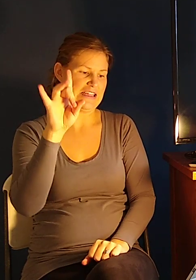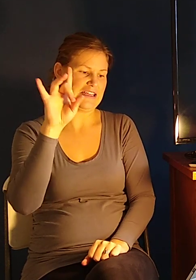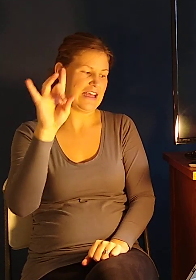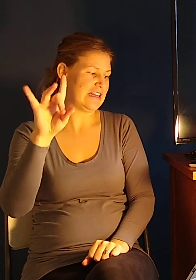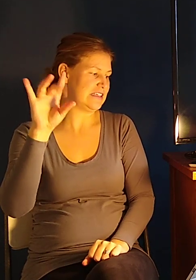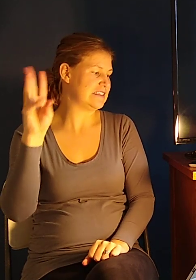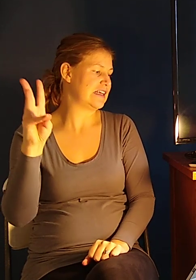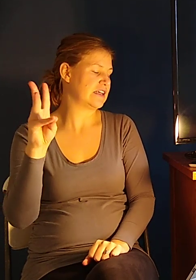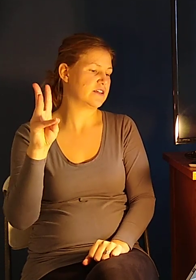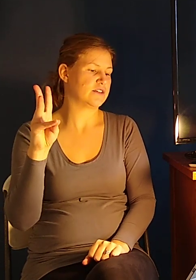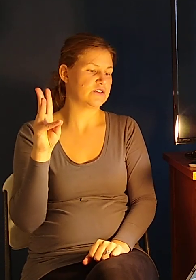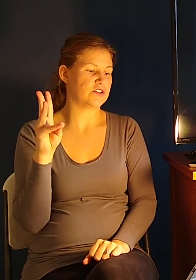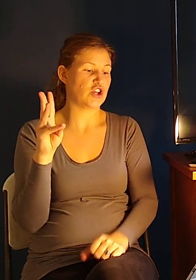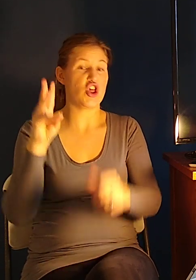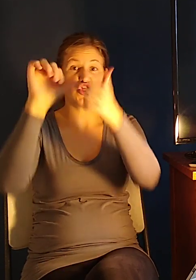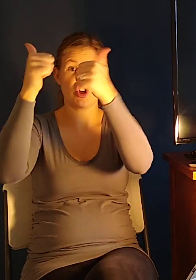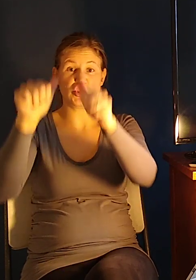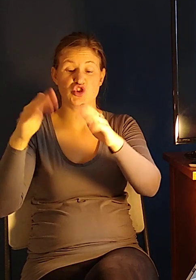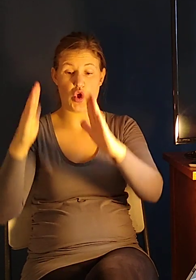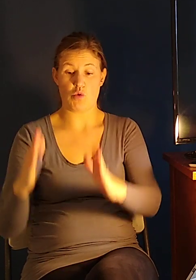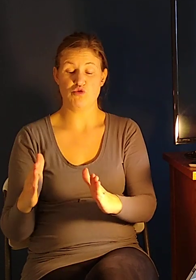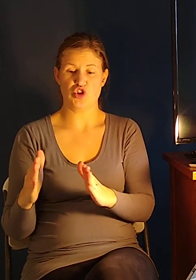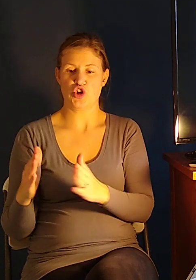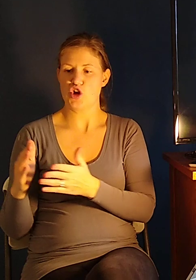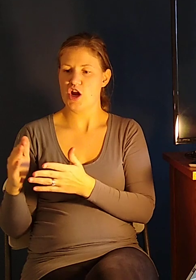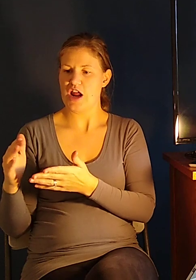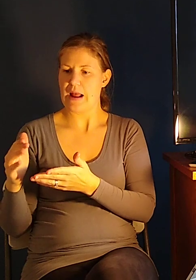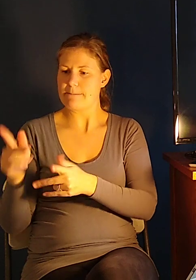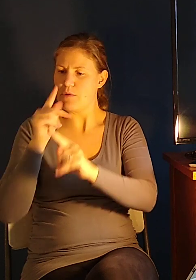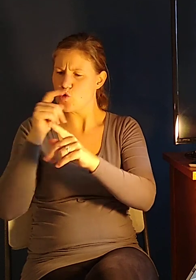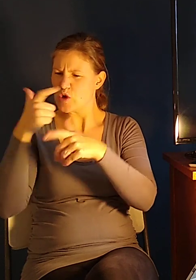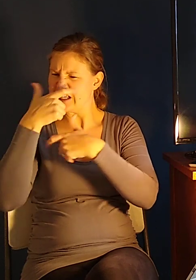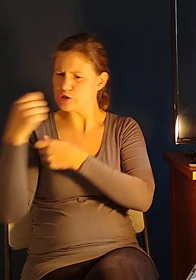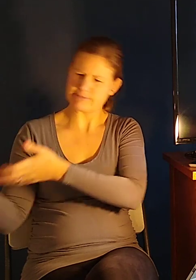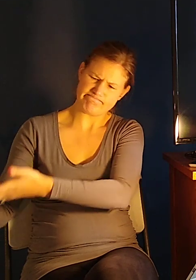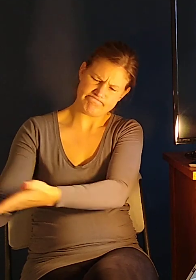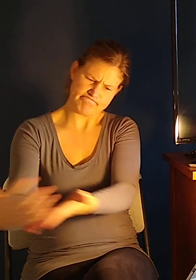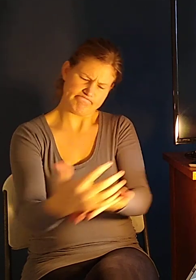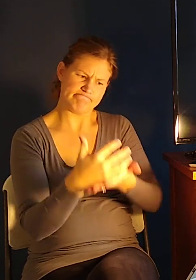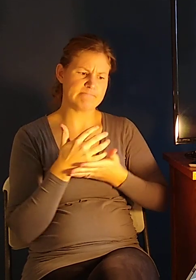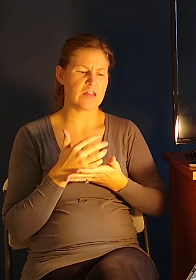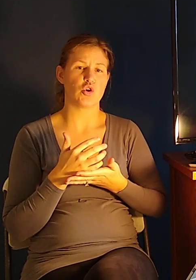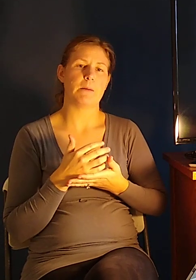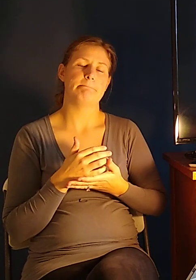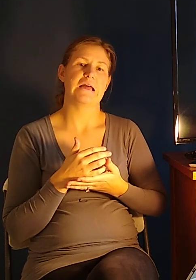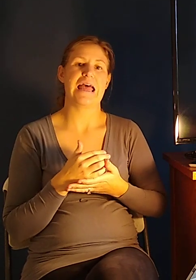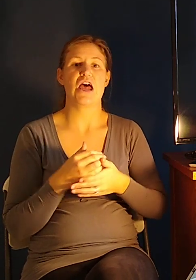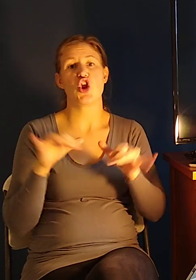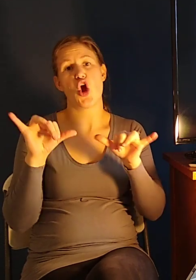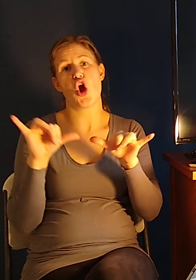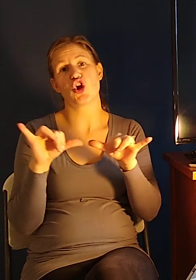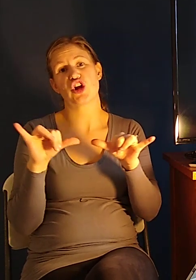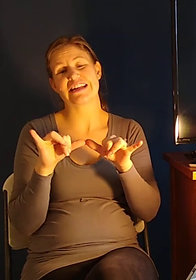Bartholdi, the sculptor, gathered interested parties in the project. An architect, a